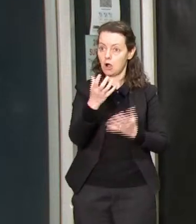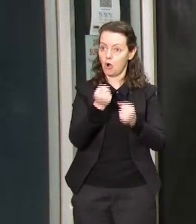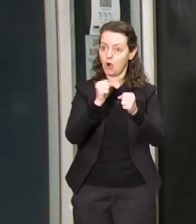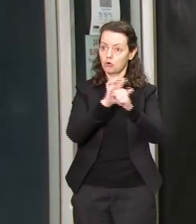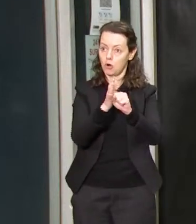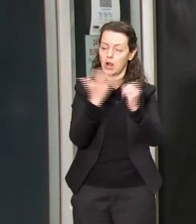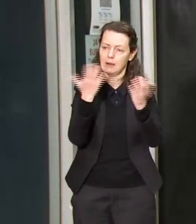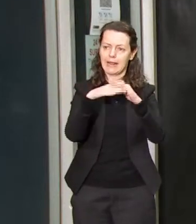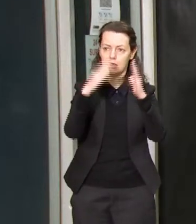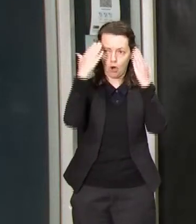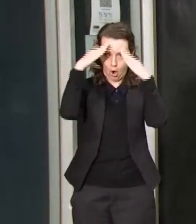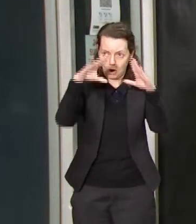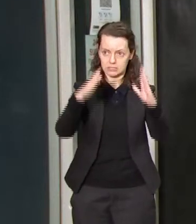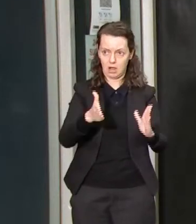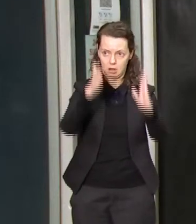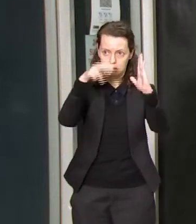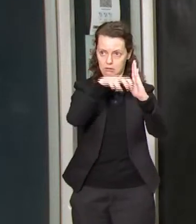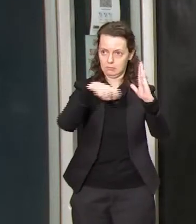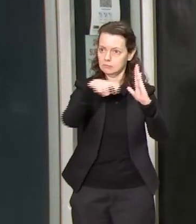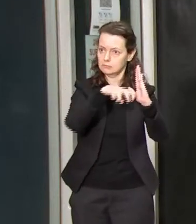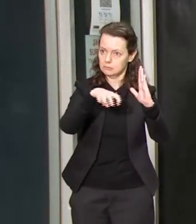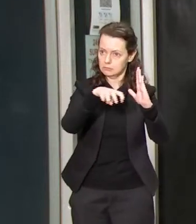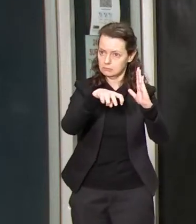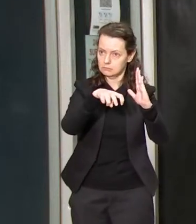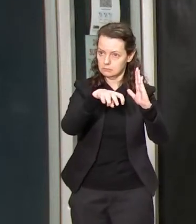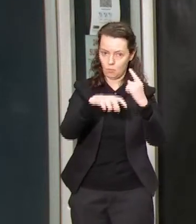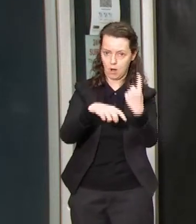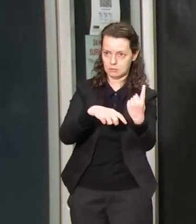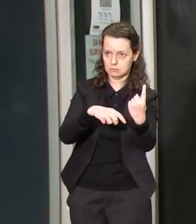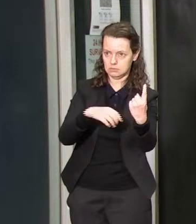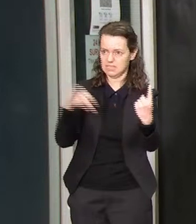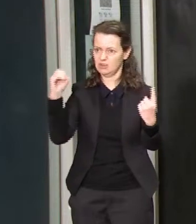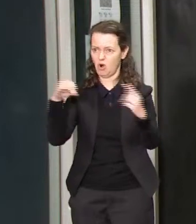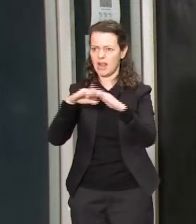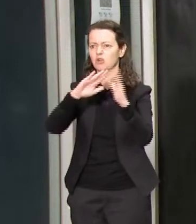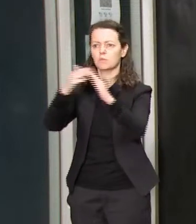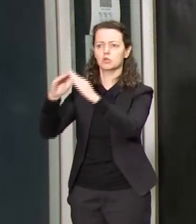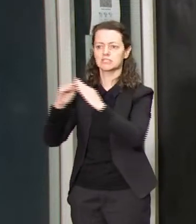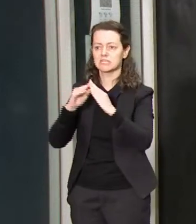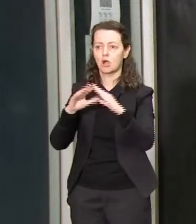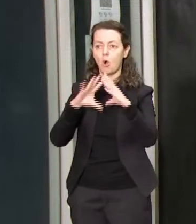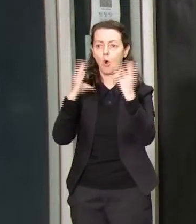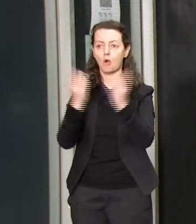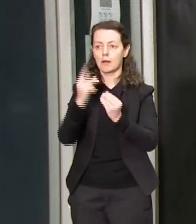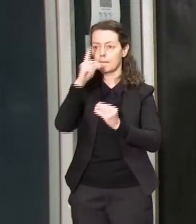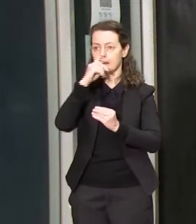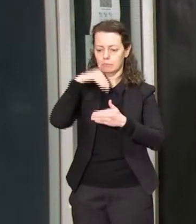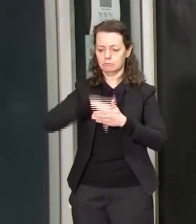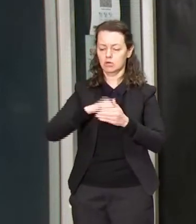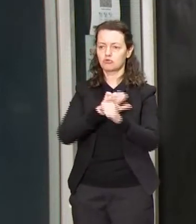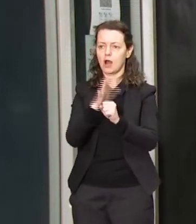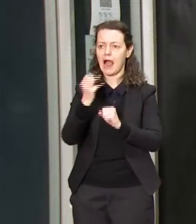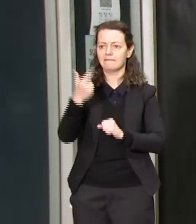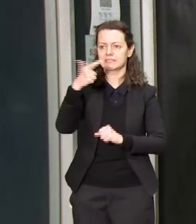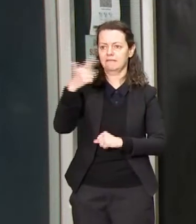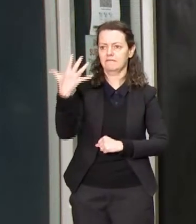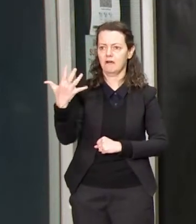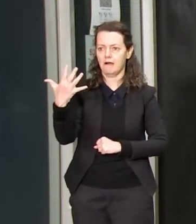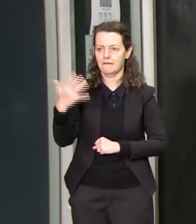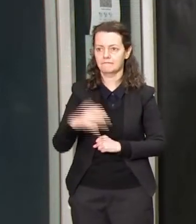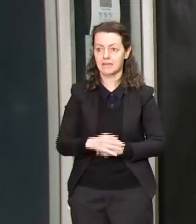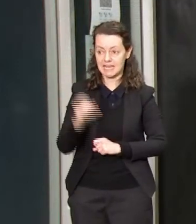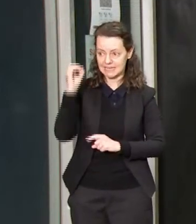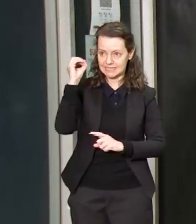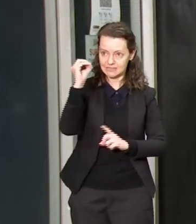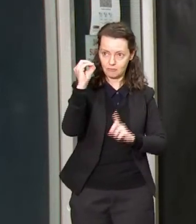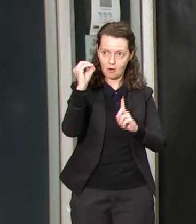hotel quarantine for a total of 75 active cases. It's the first day we have reported 0 cases in the